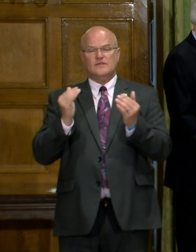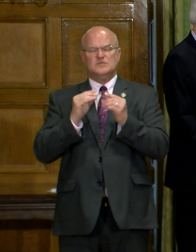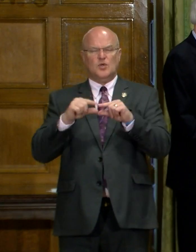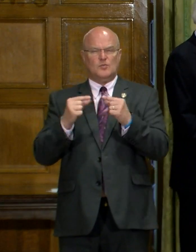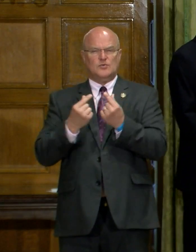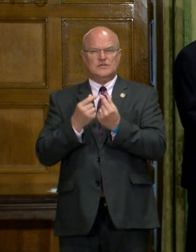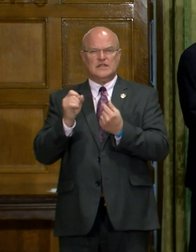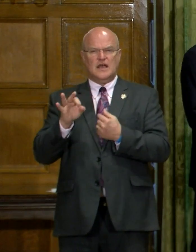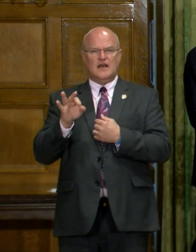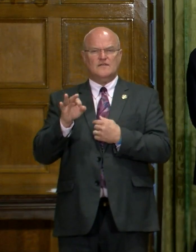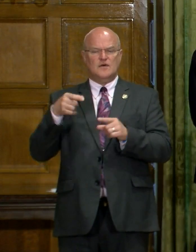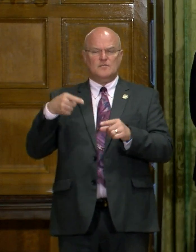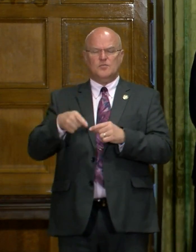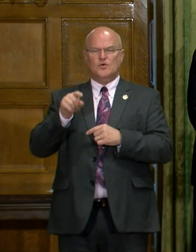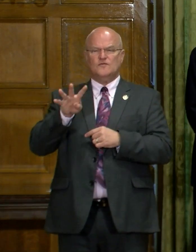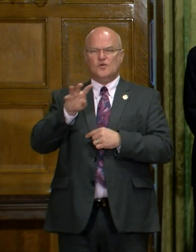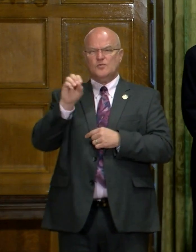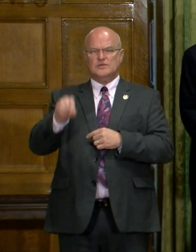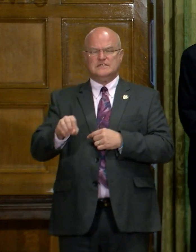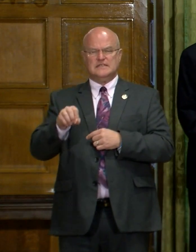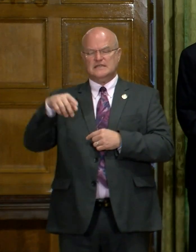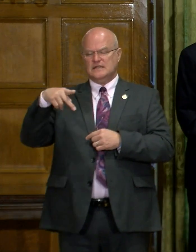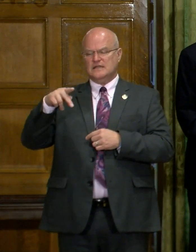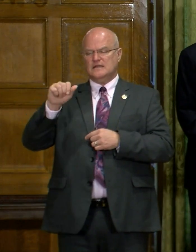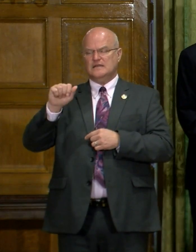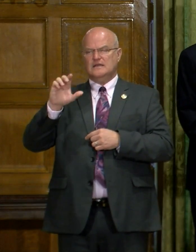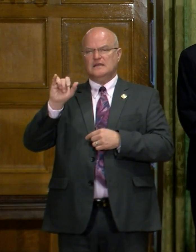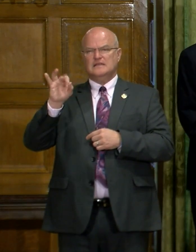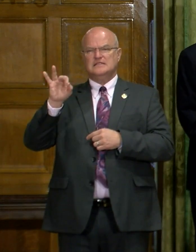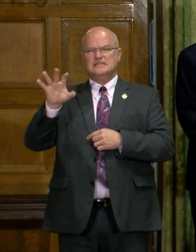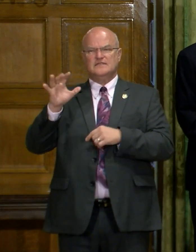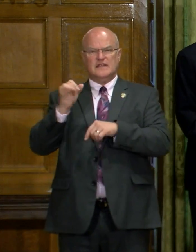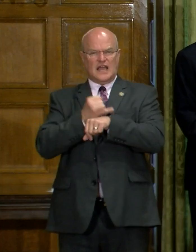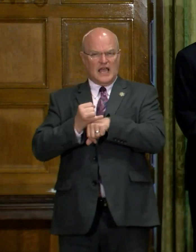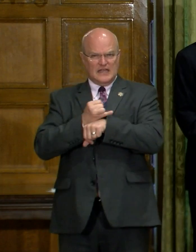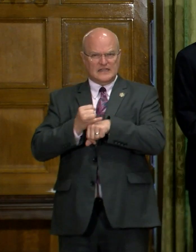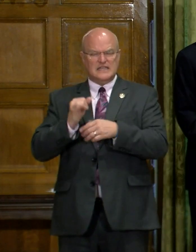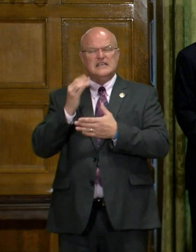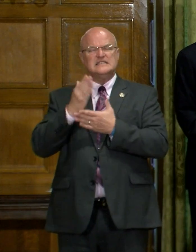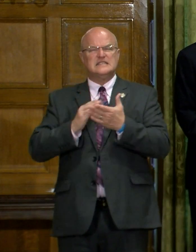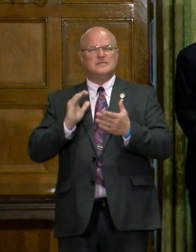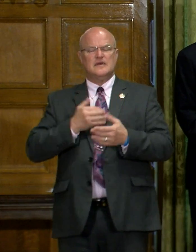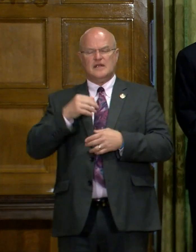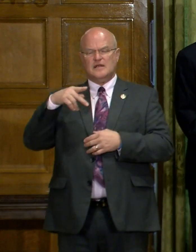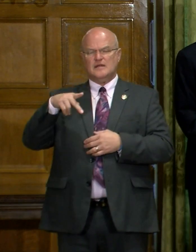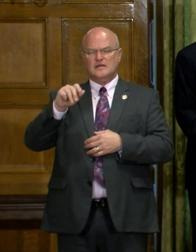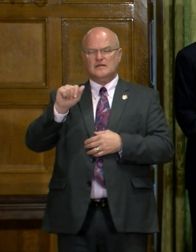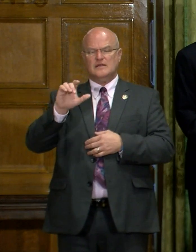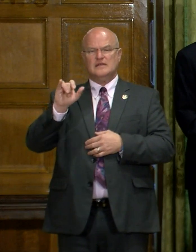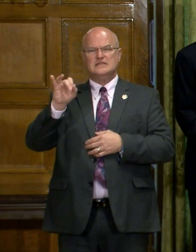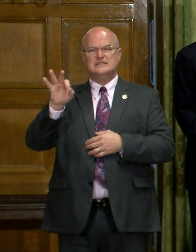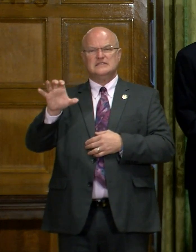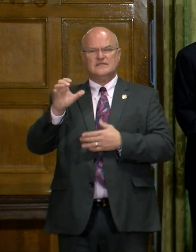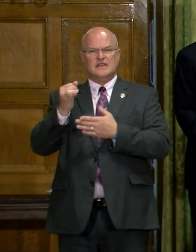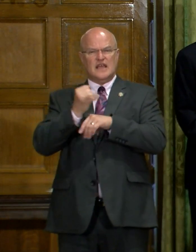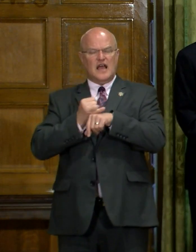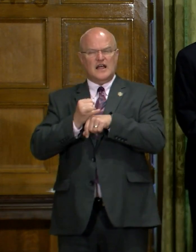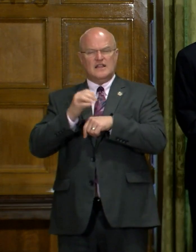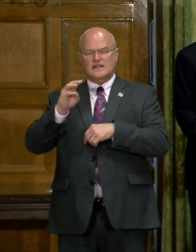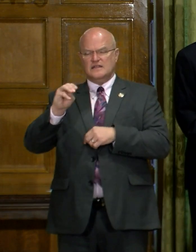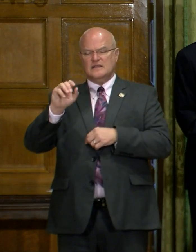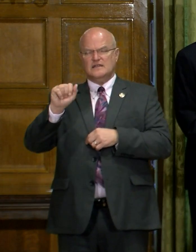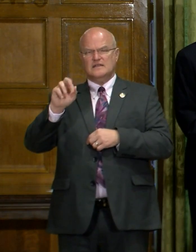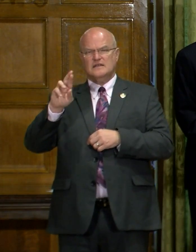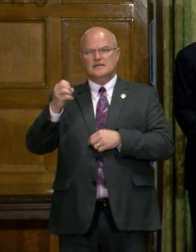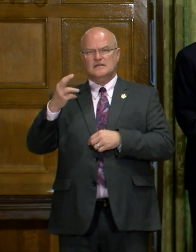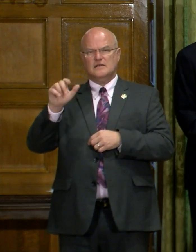smaller percentage, 0.4% Pacific Islander. I mentioned yesterday, though, that some of our Pacific Islanders, especially the Marshallese,